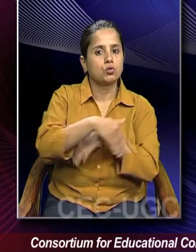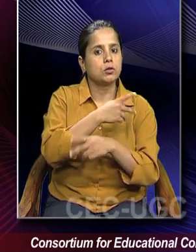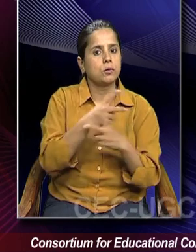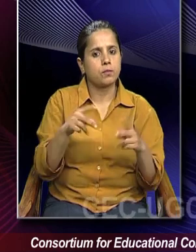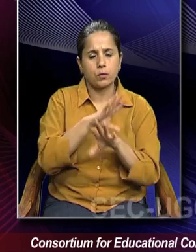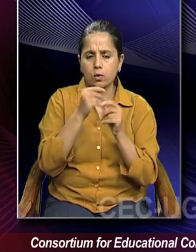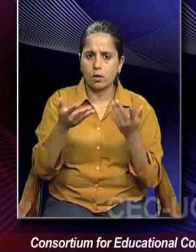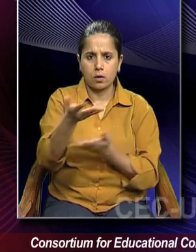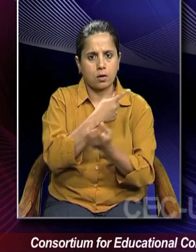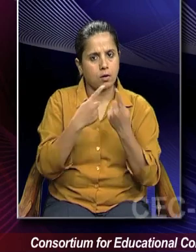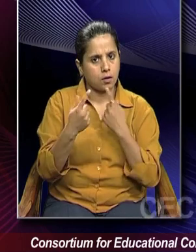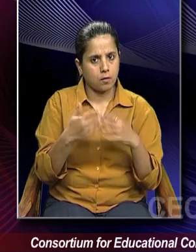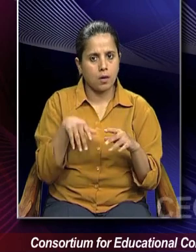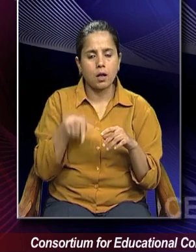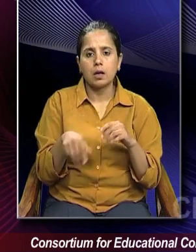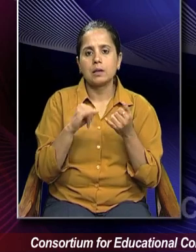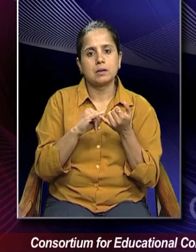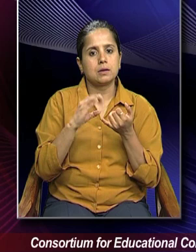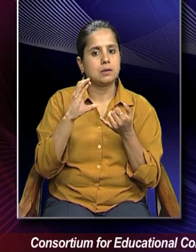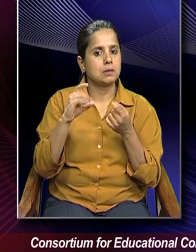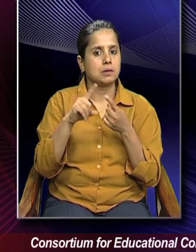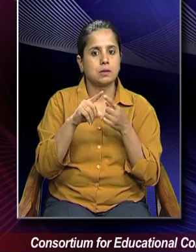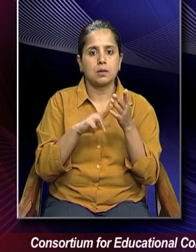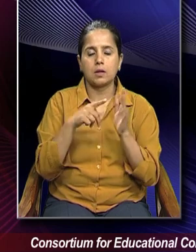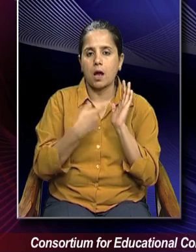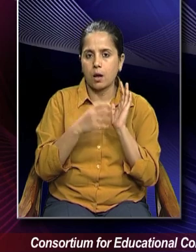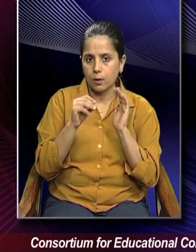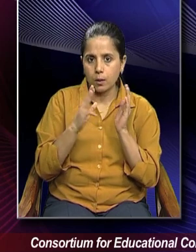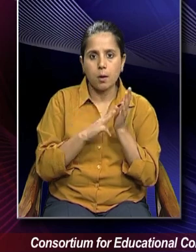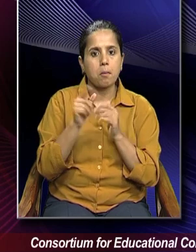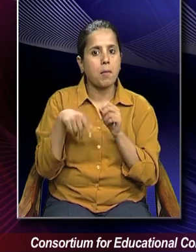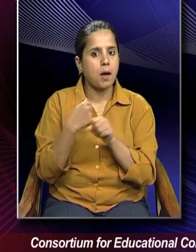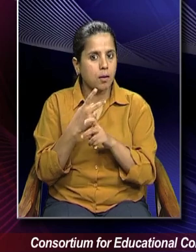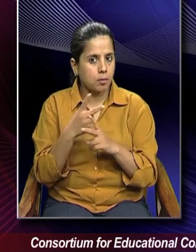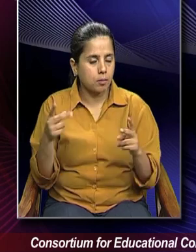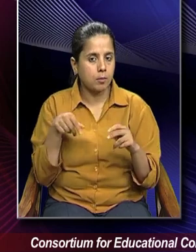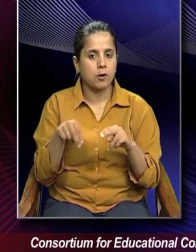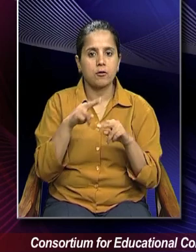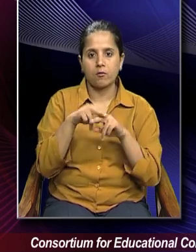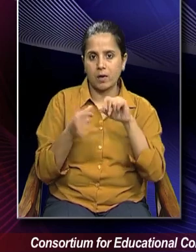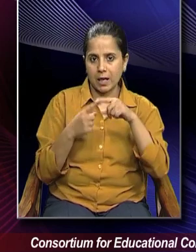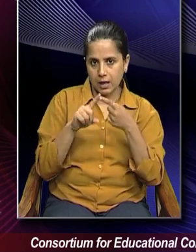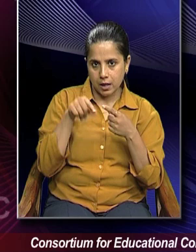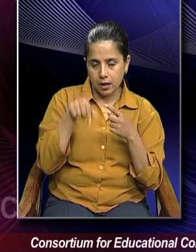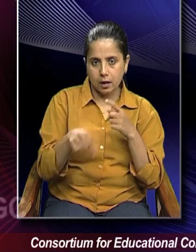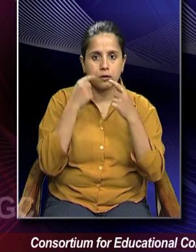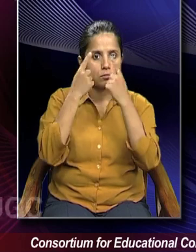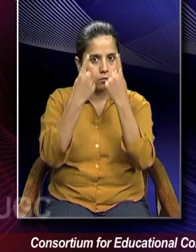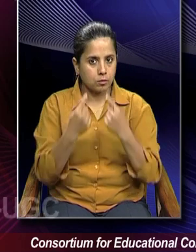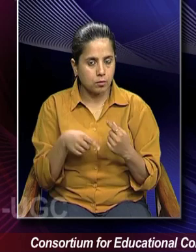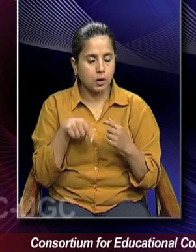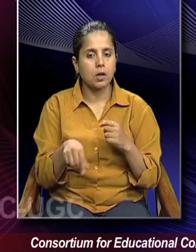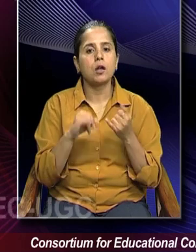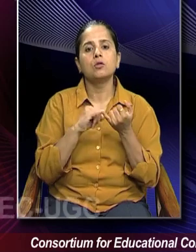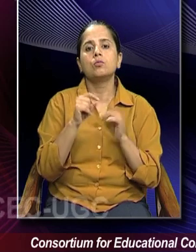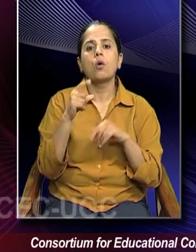already discussed about scenario mapping, and now we have to talk about fate analysis and SPOT framework along with other